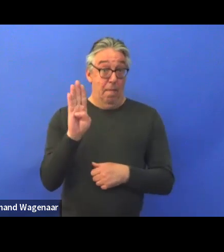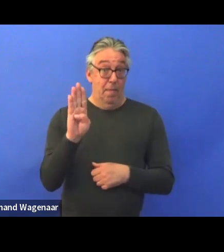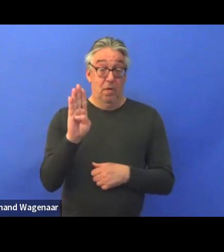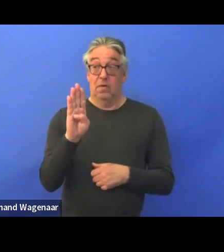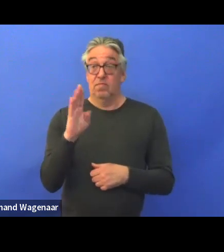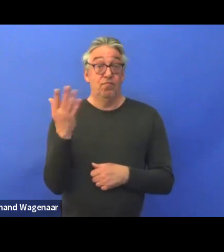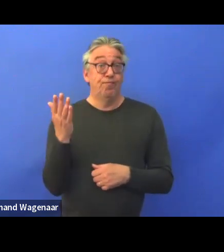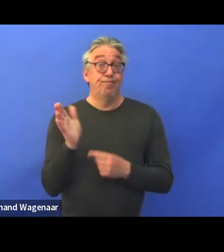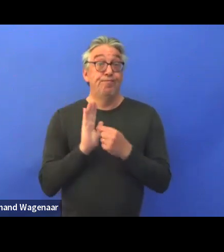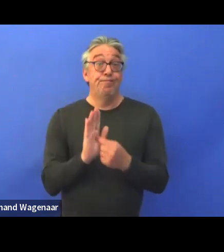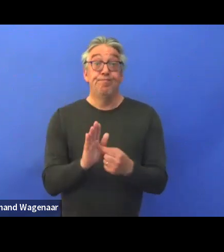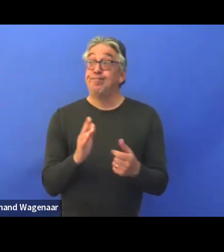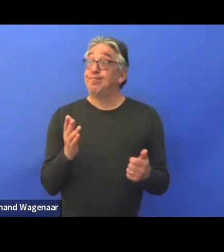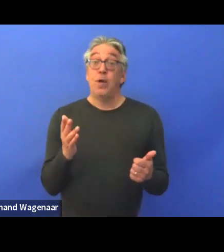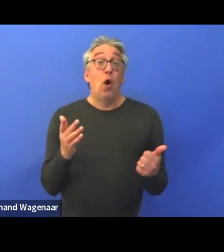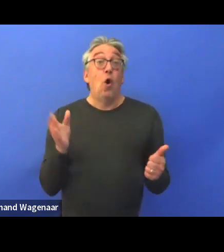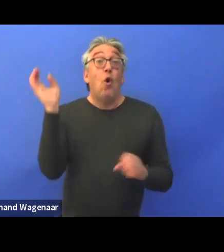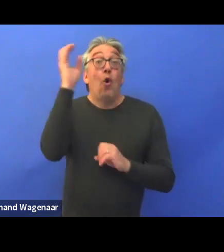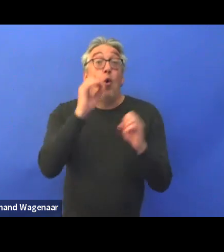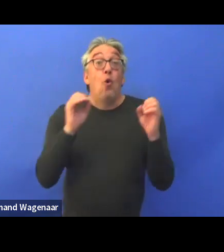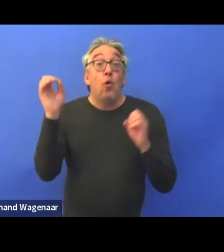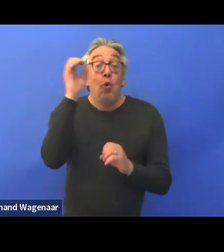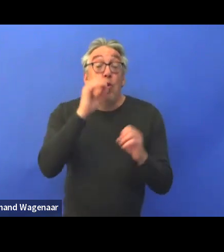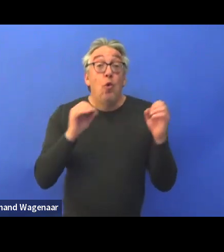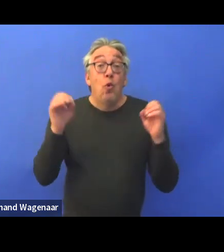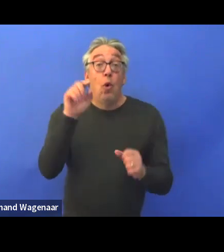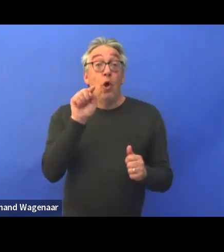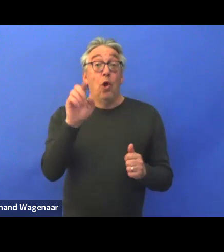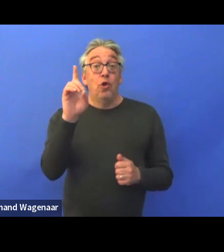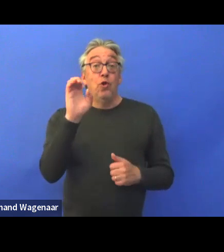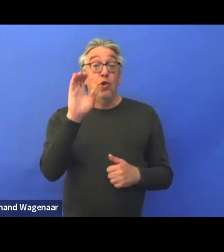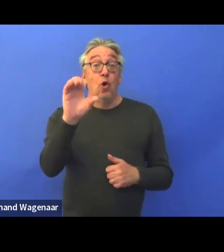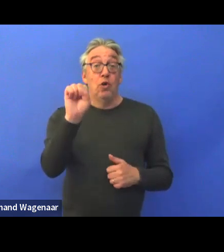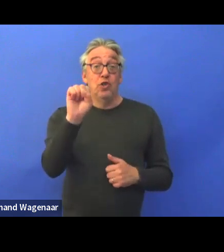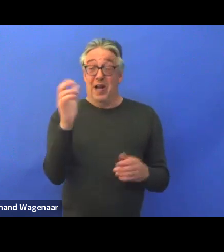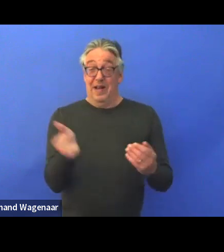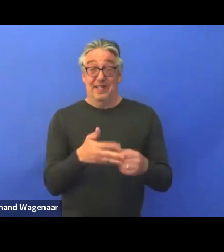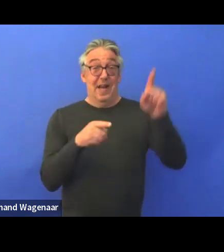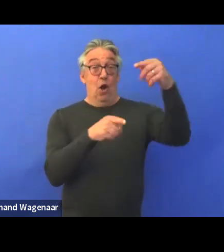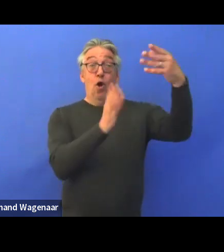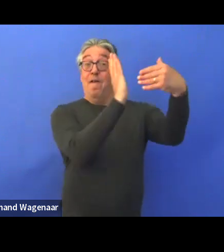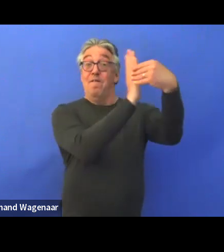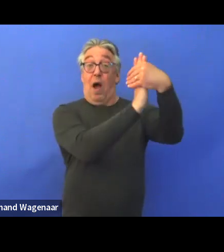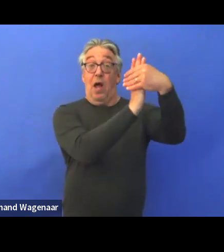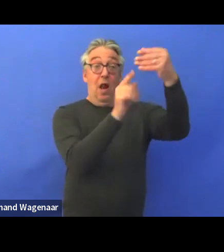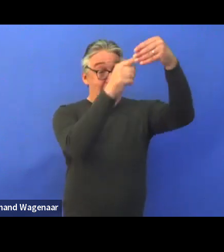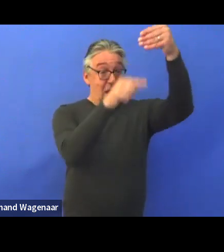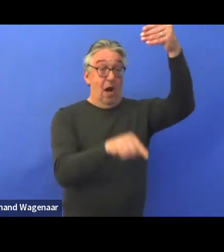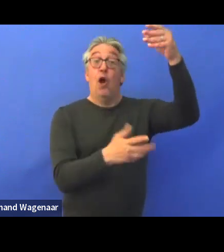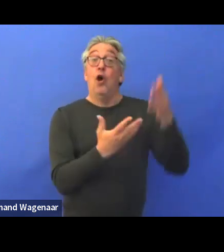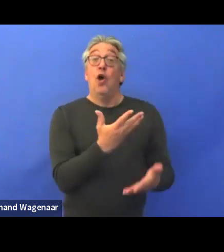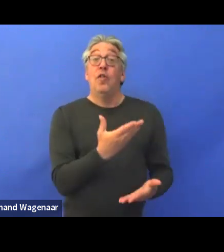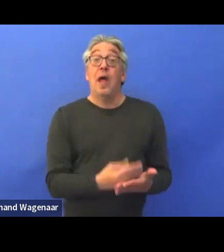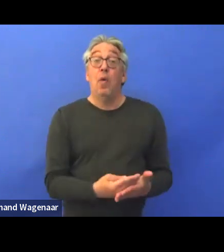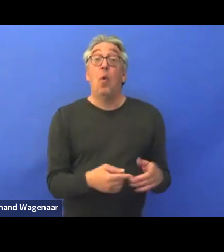Google Docs, for example, it's ever so simple. You just go to File, Download as EPUB, and